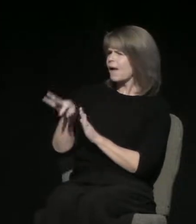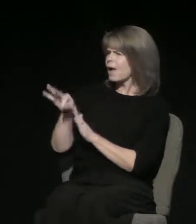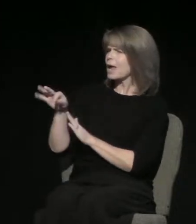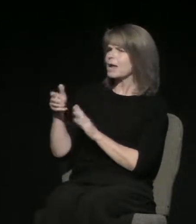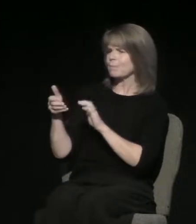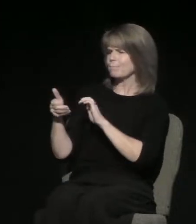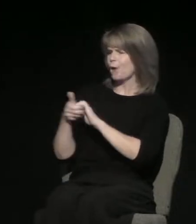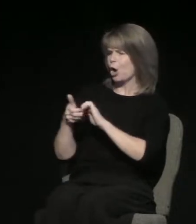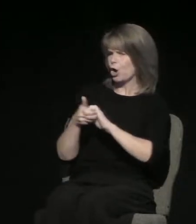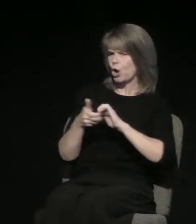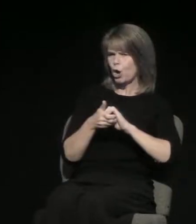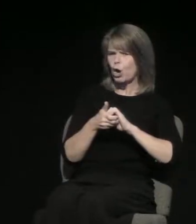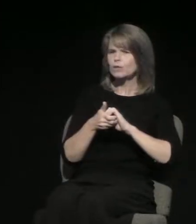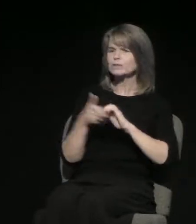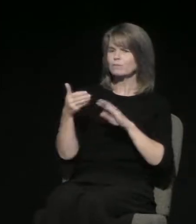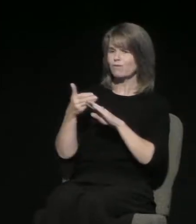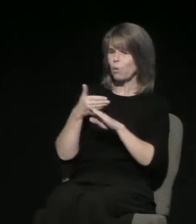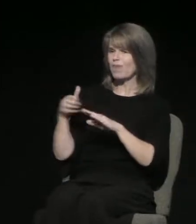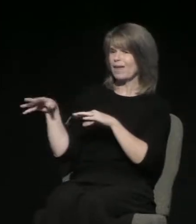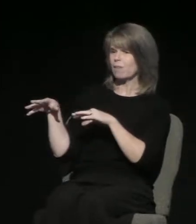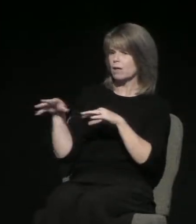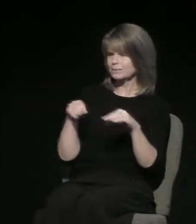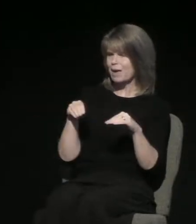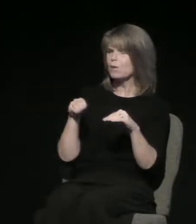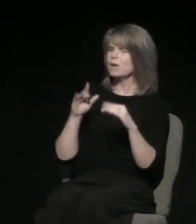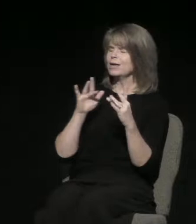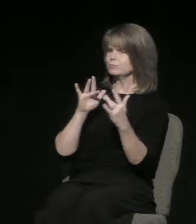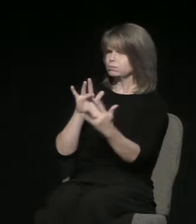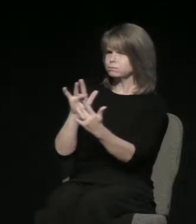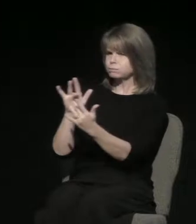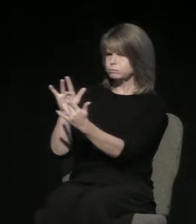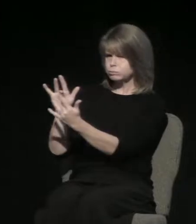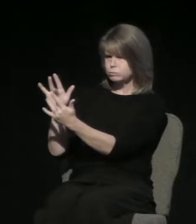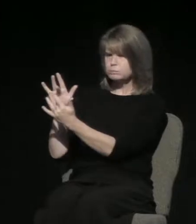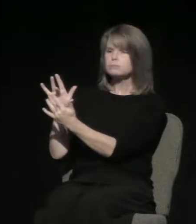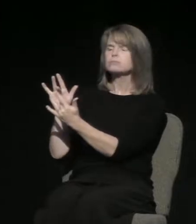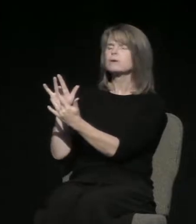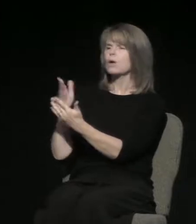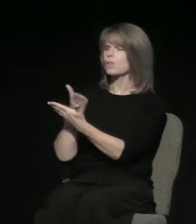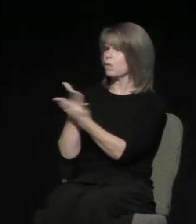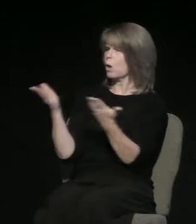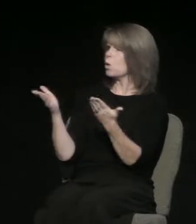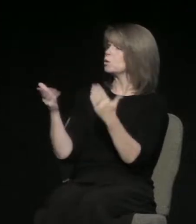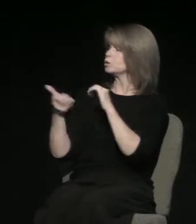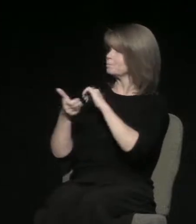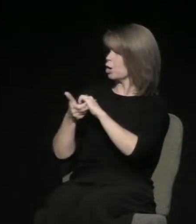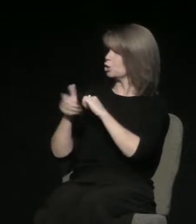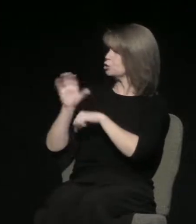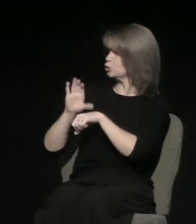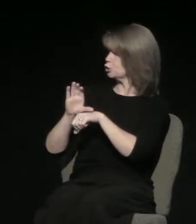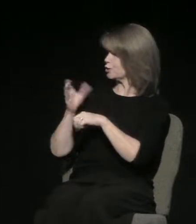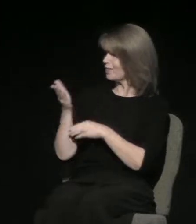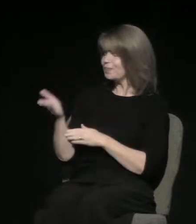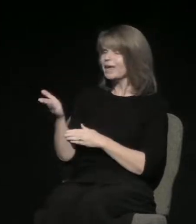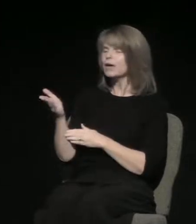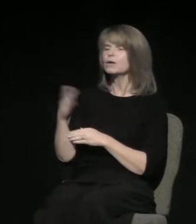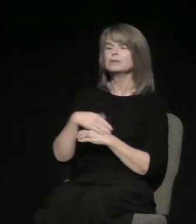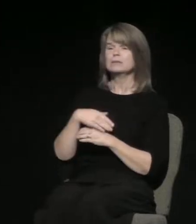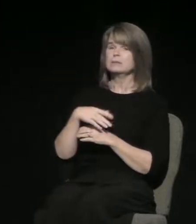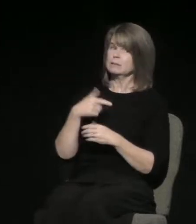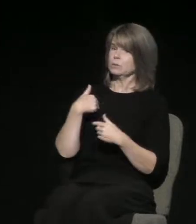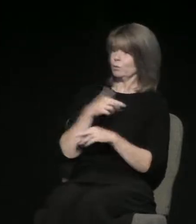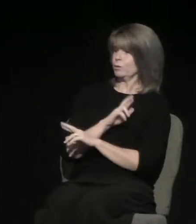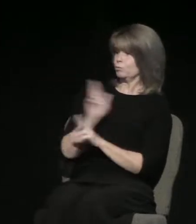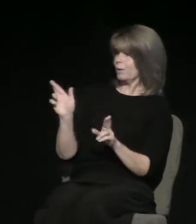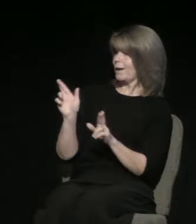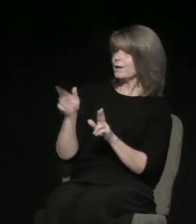area And before they lost power and all that Contacted our partner church down there And said, hey, we're gonna be